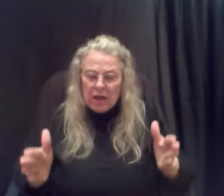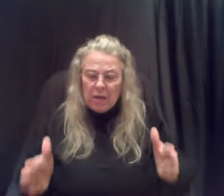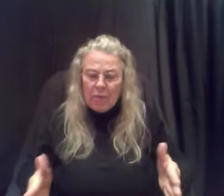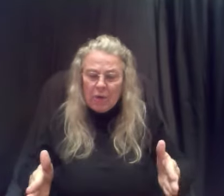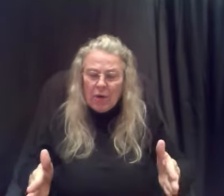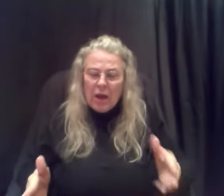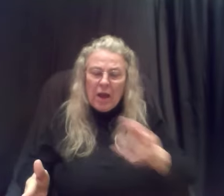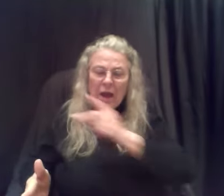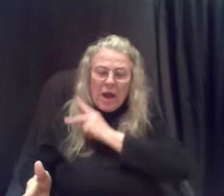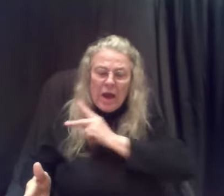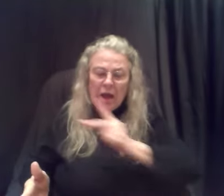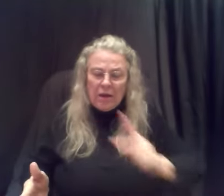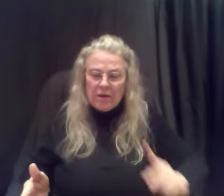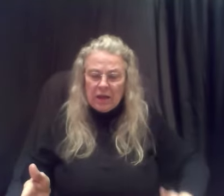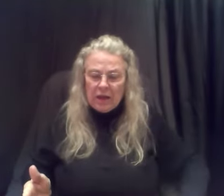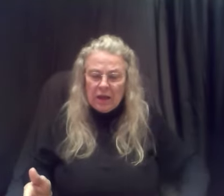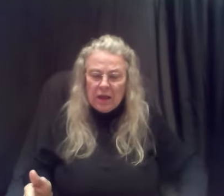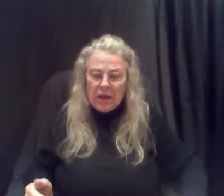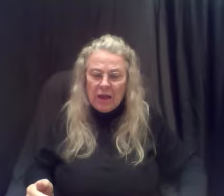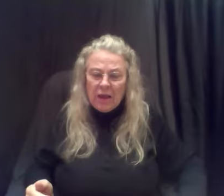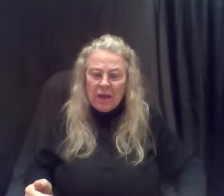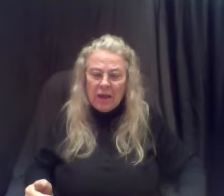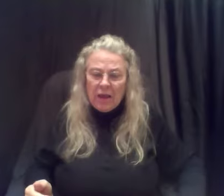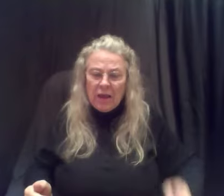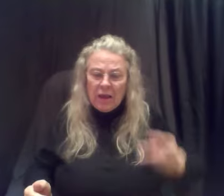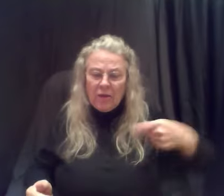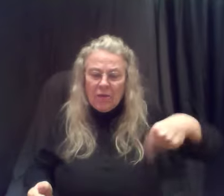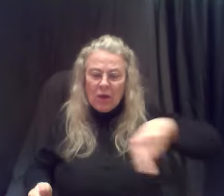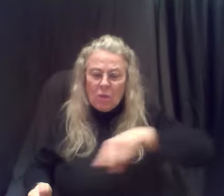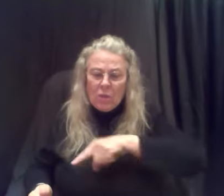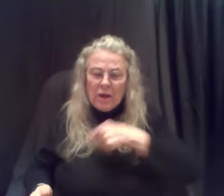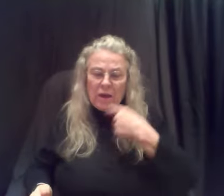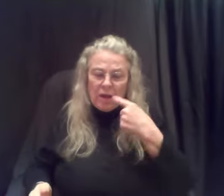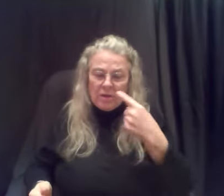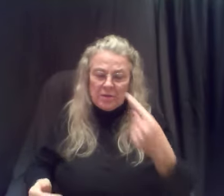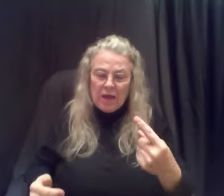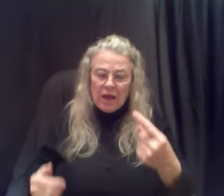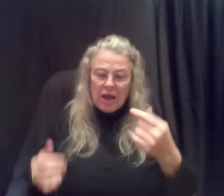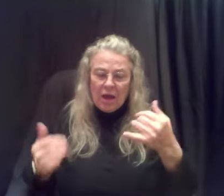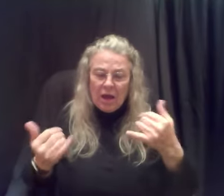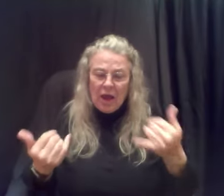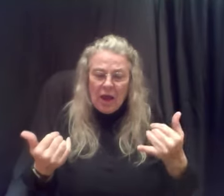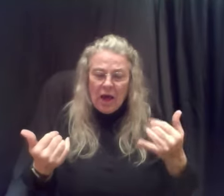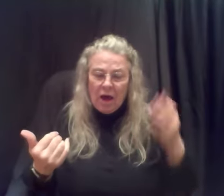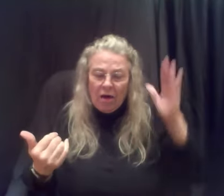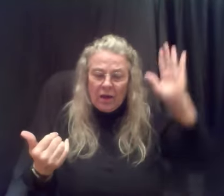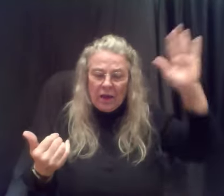Redeemer and King. We'll tell how